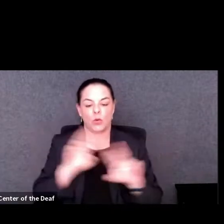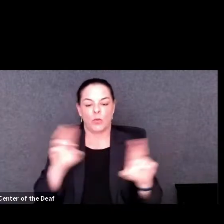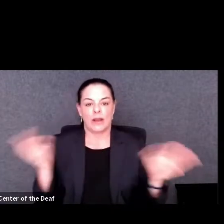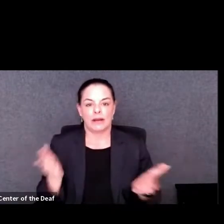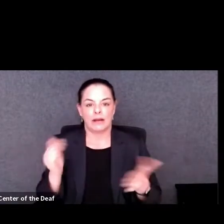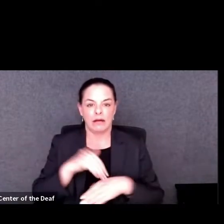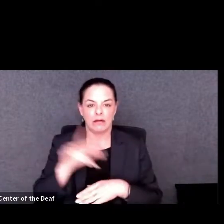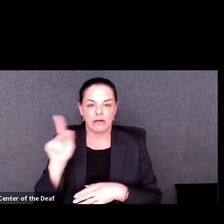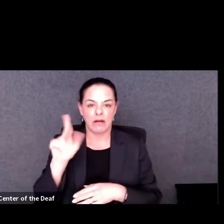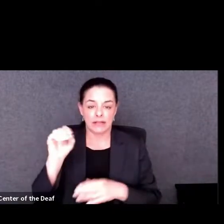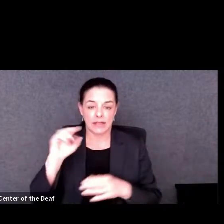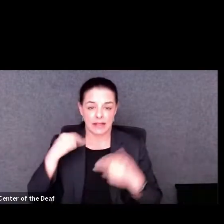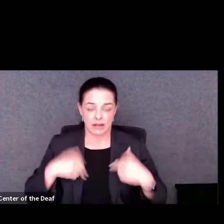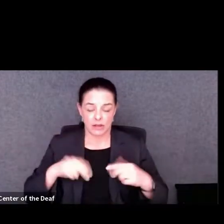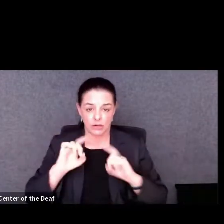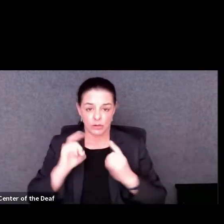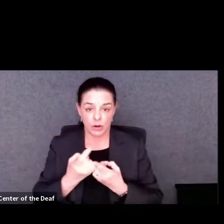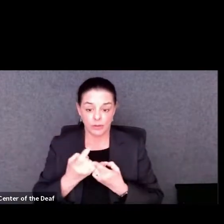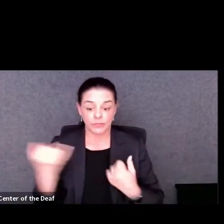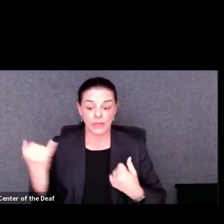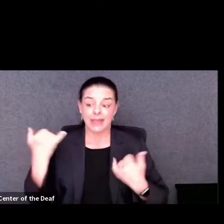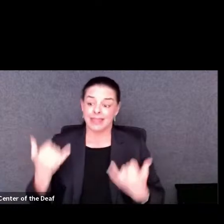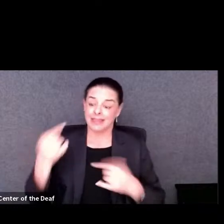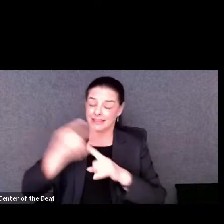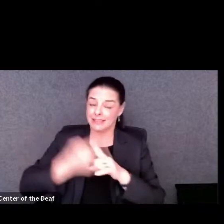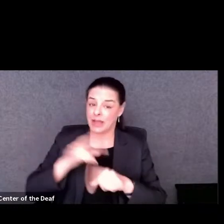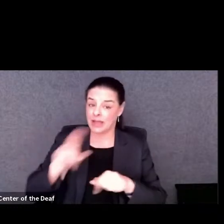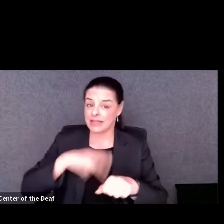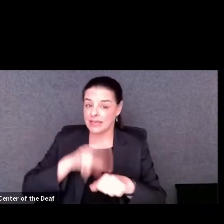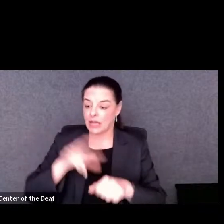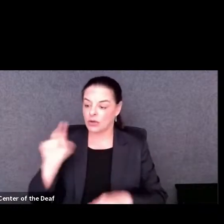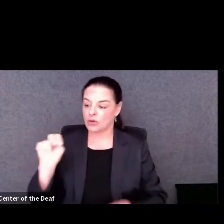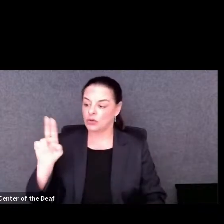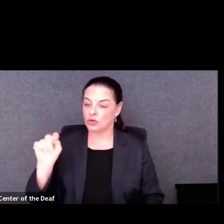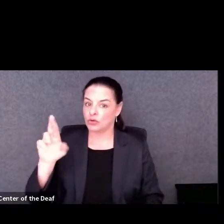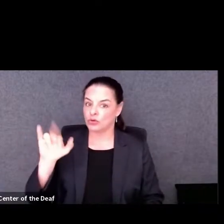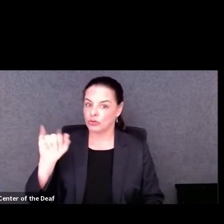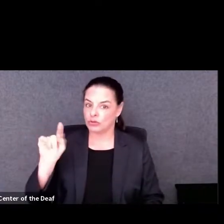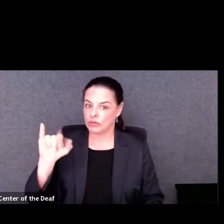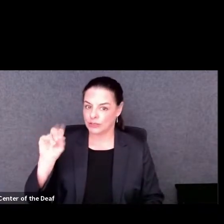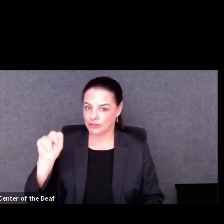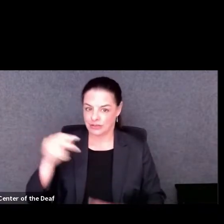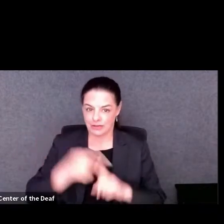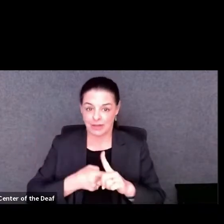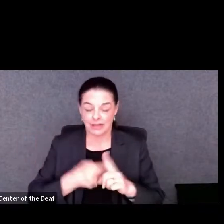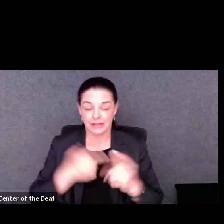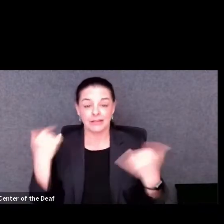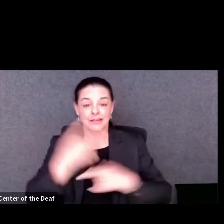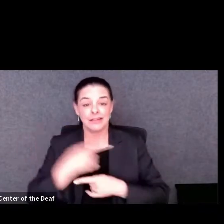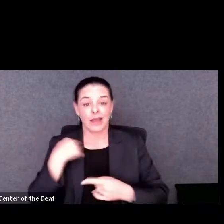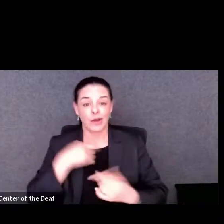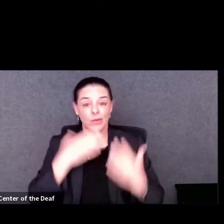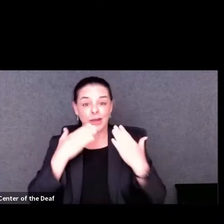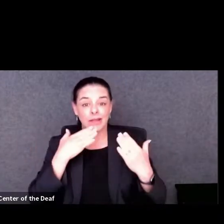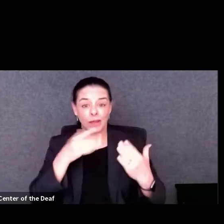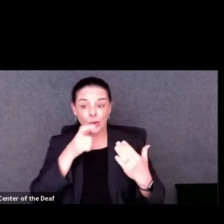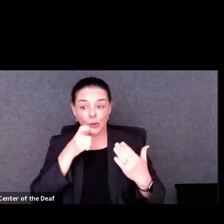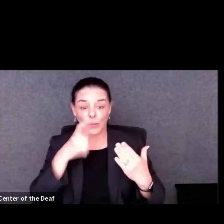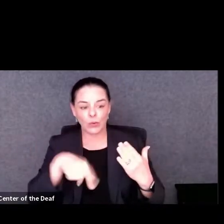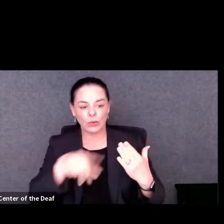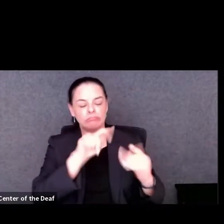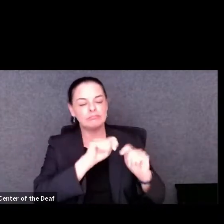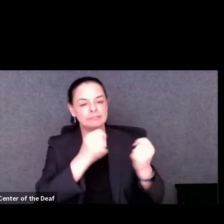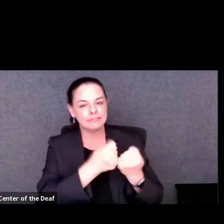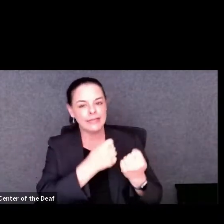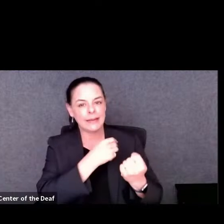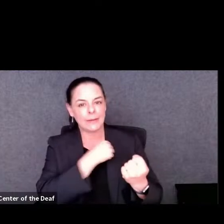Department. It's National Nutrition Month. So today, our moment of gratitude is dedicated to our team members at